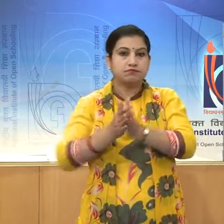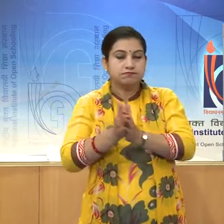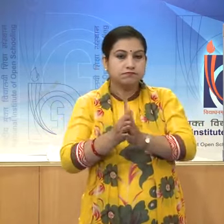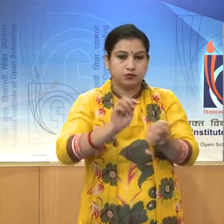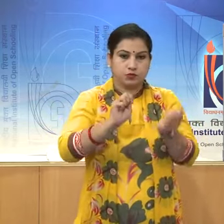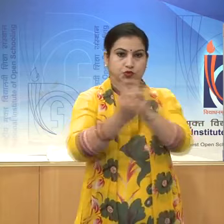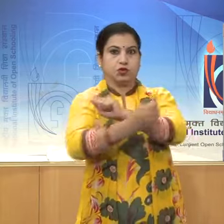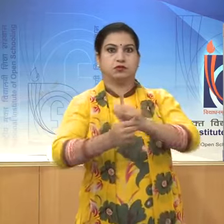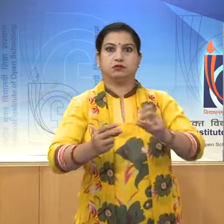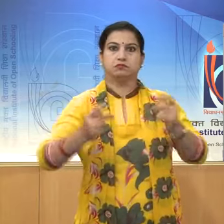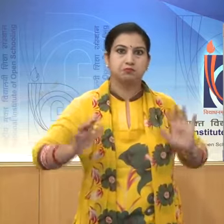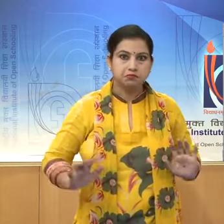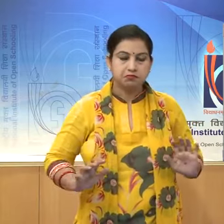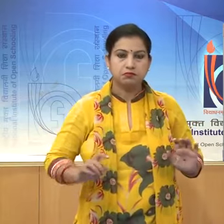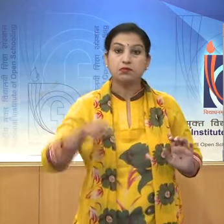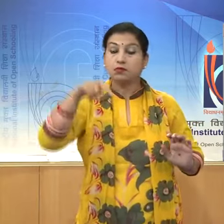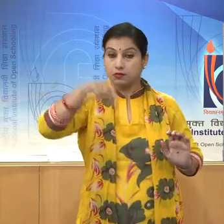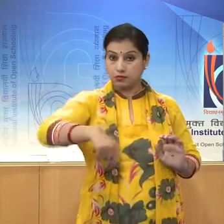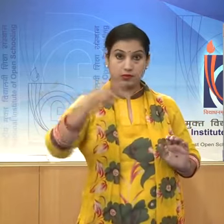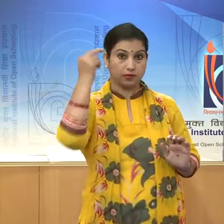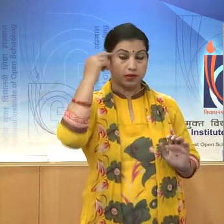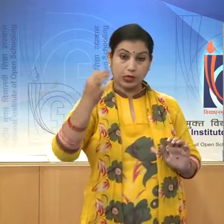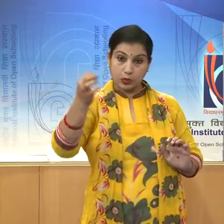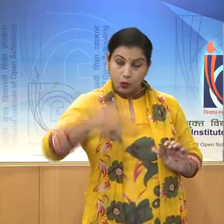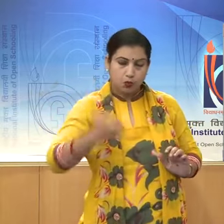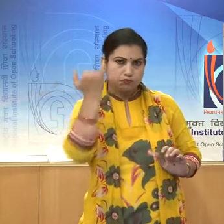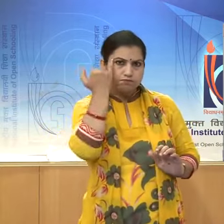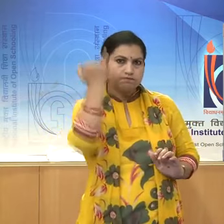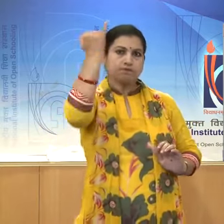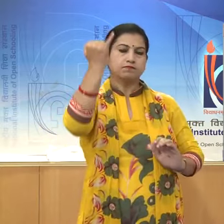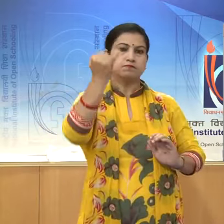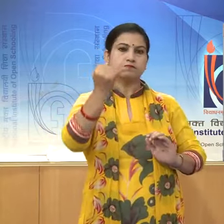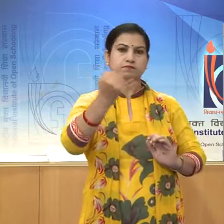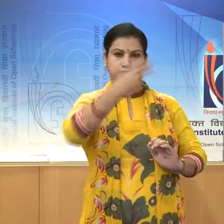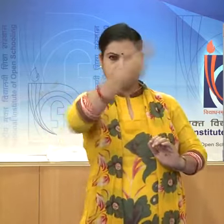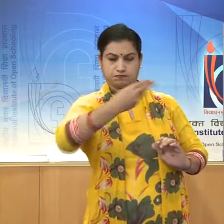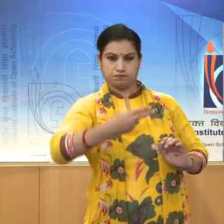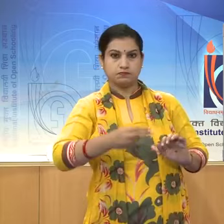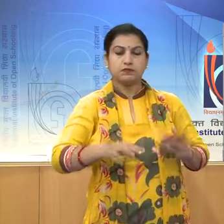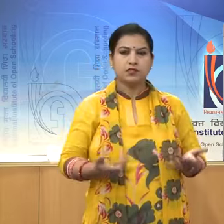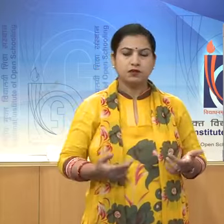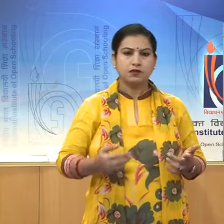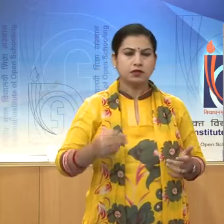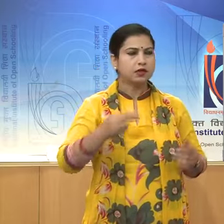This period was known for new experiments, power of reasoning,